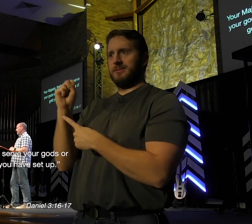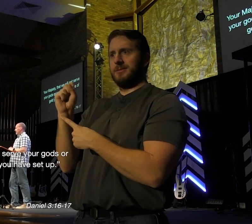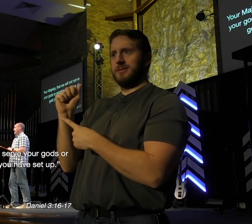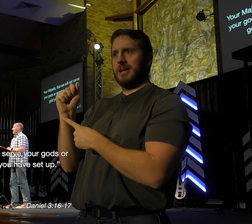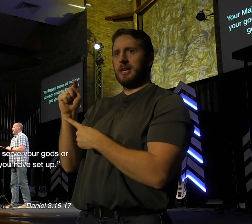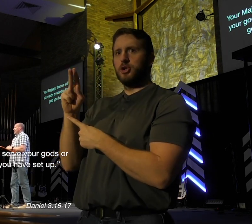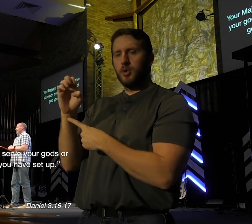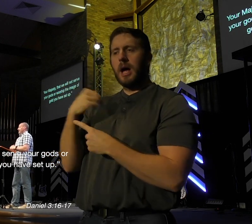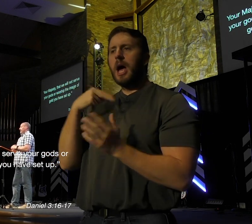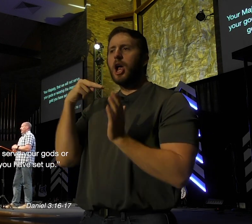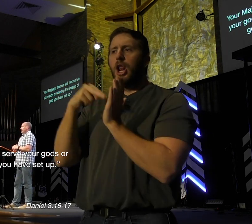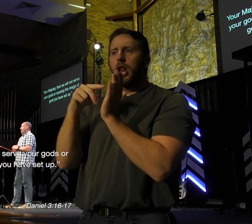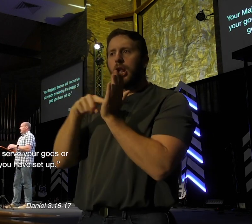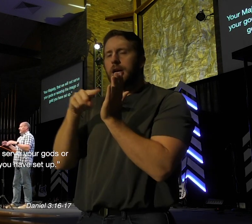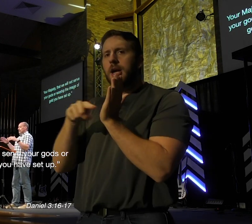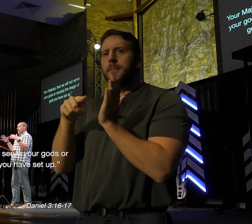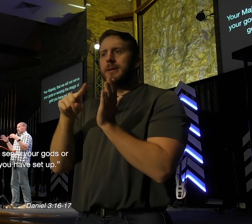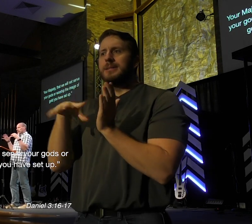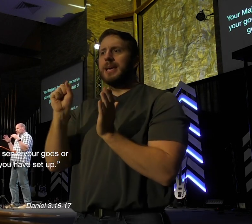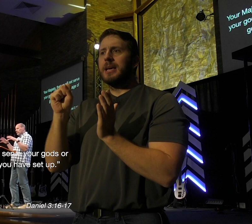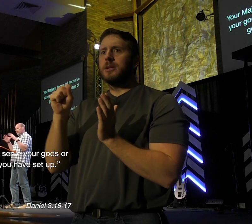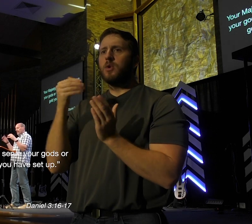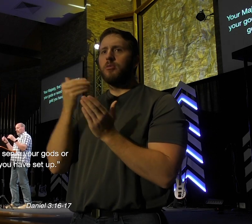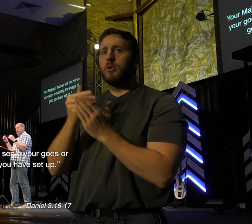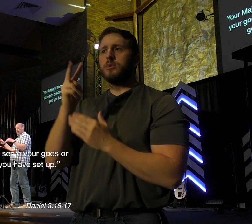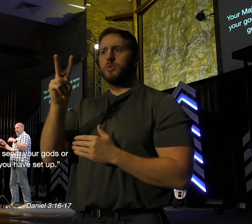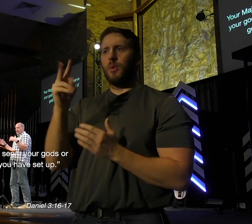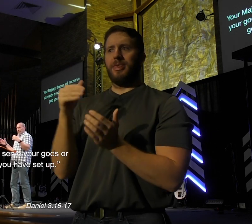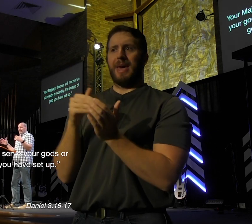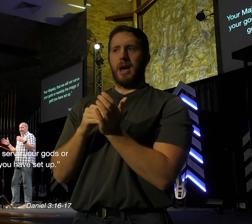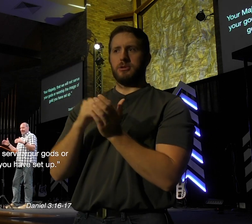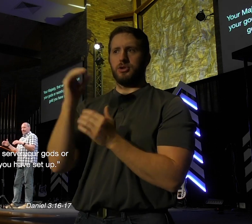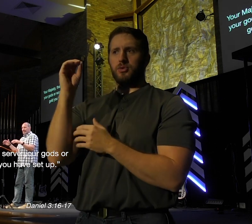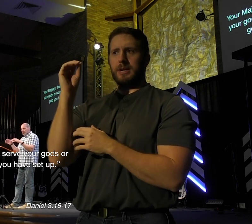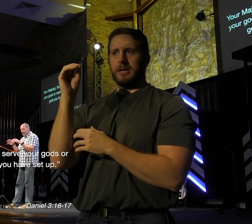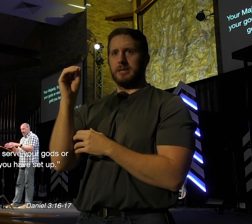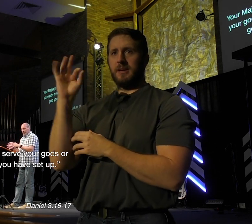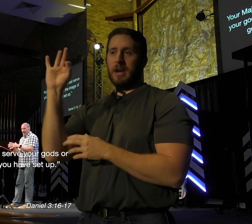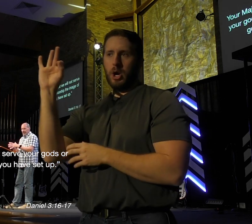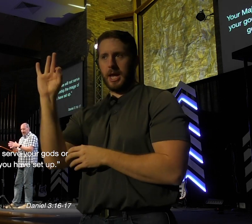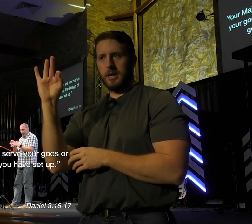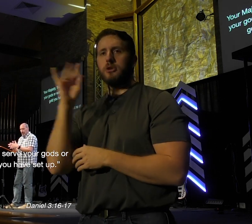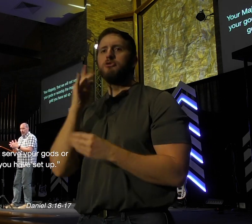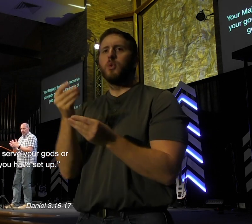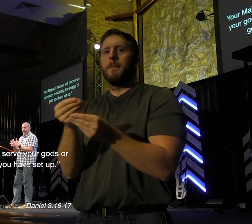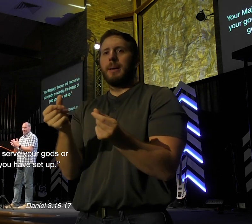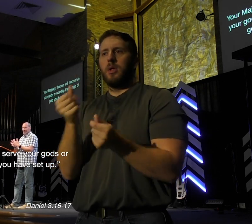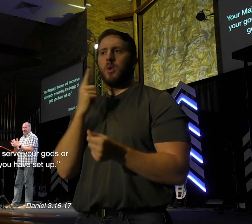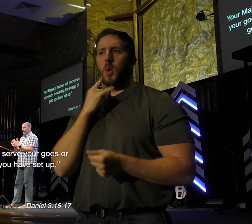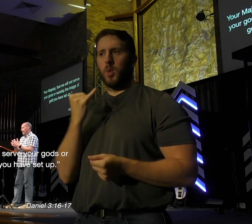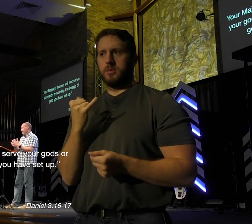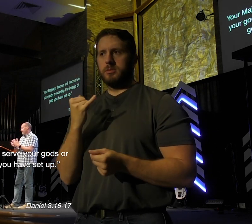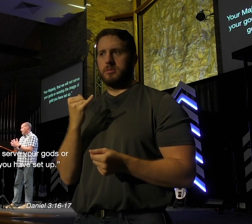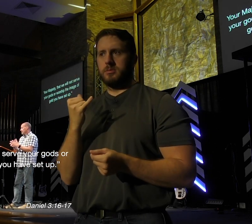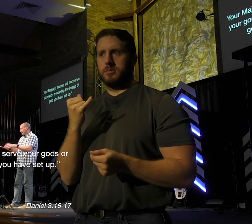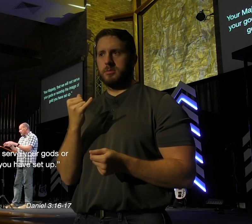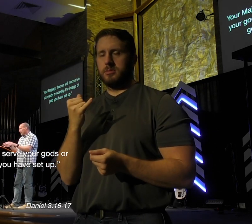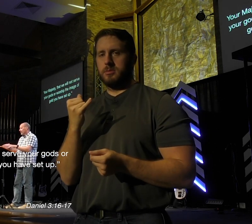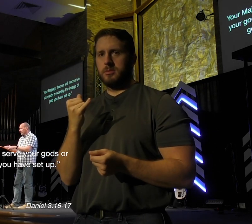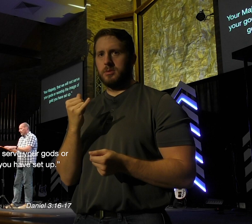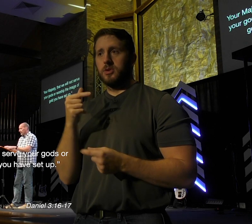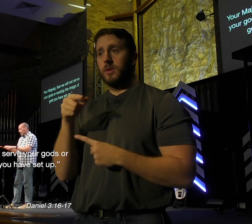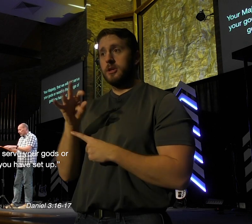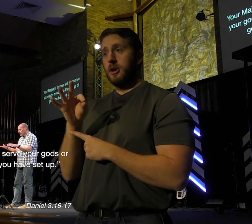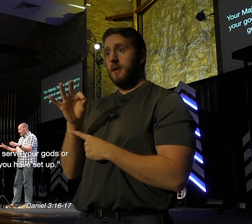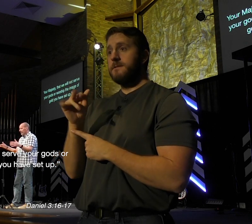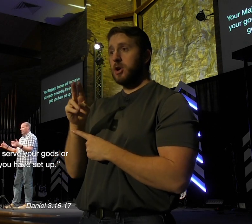I looked up. It takes almost 2,000 degrees Fahrenheit to melt gold, okay? So this